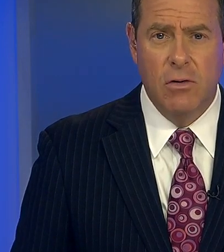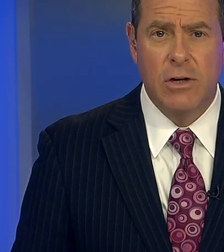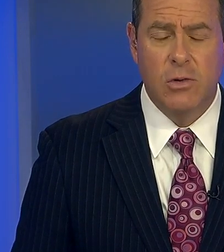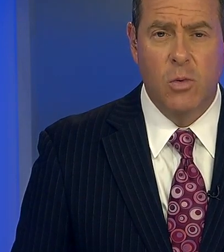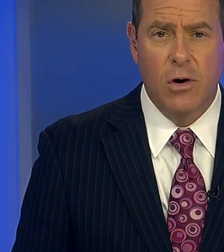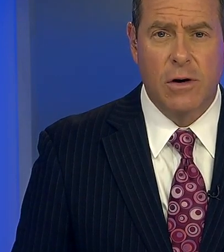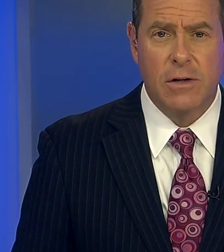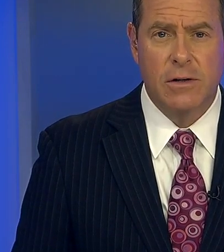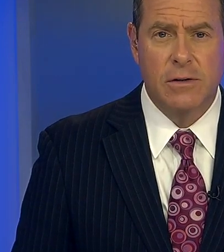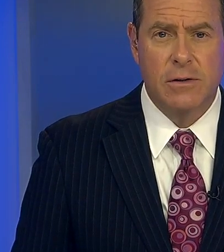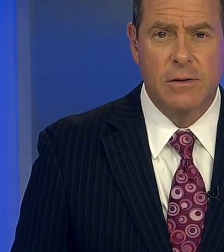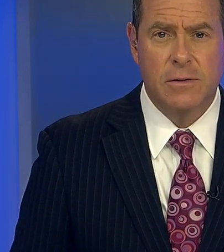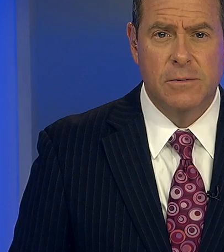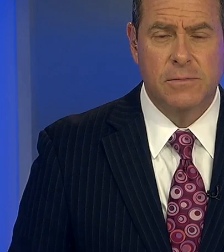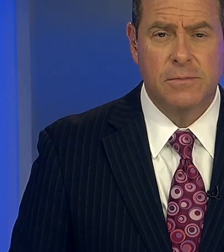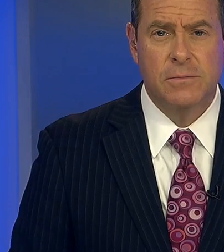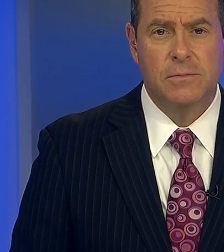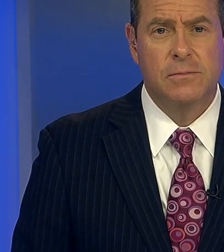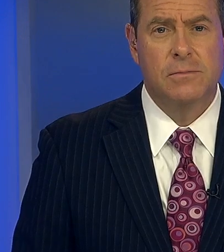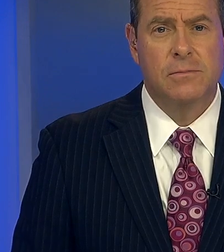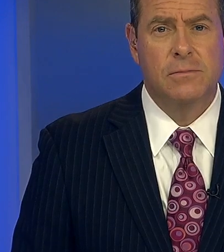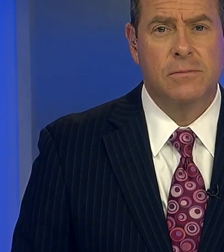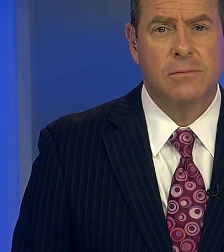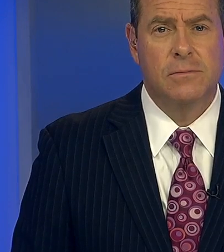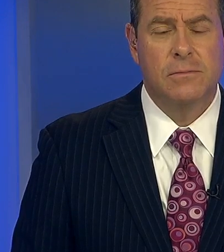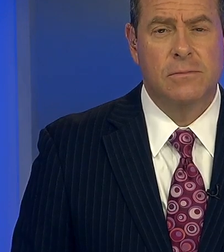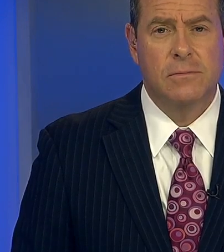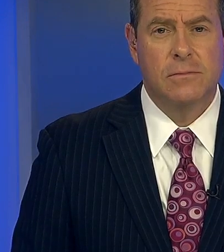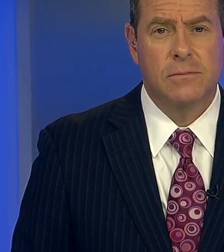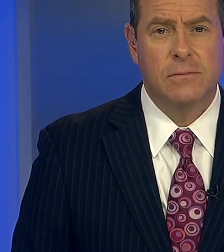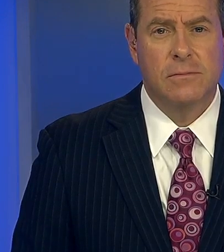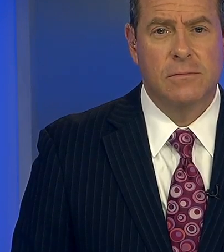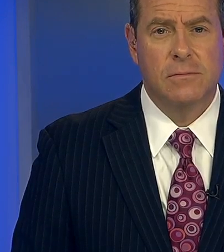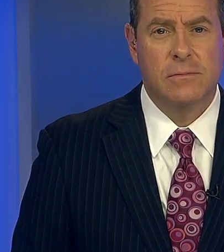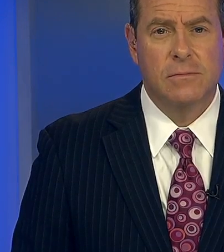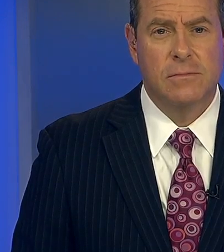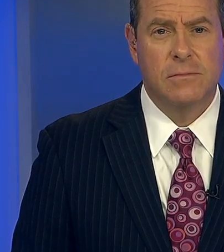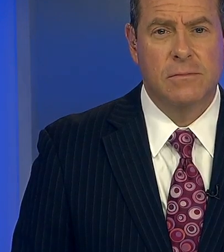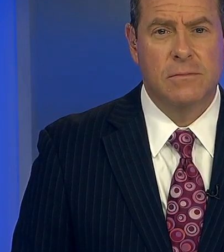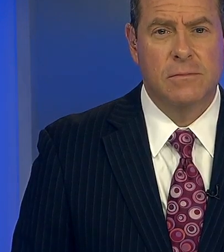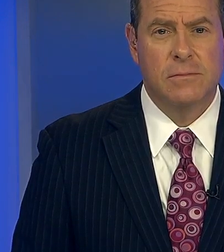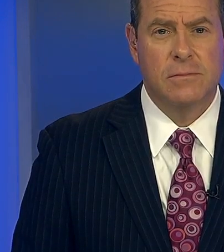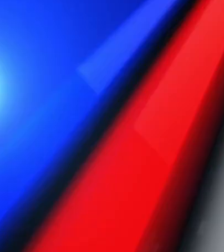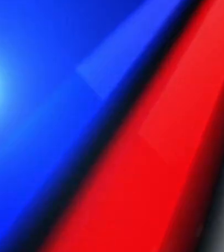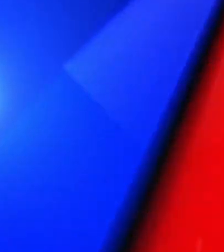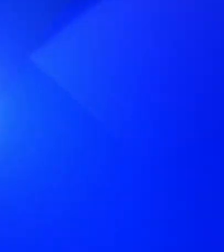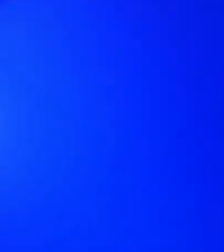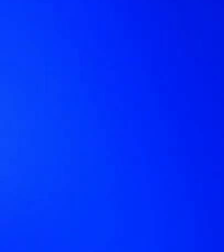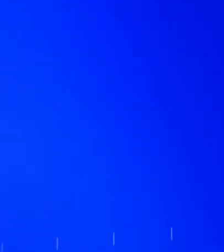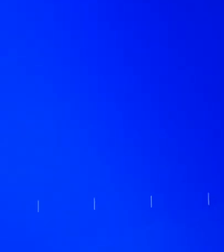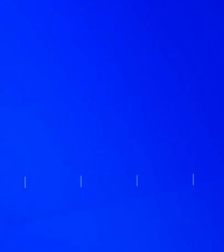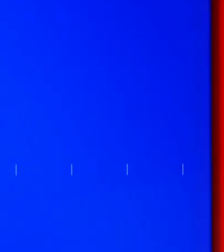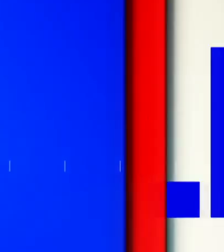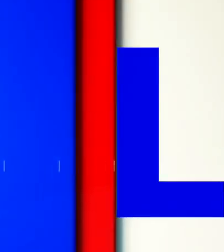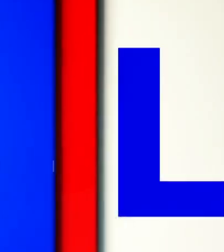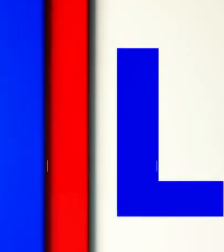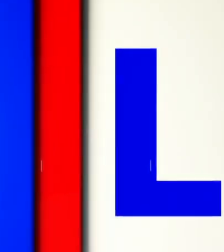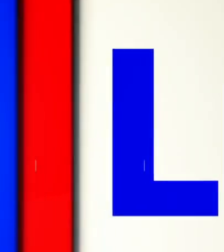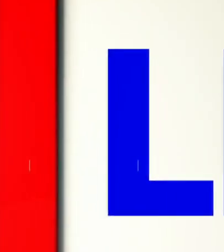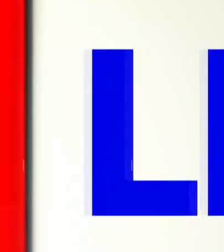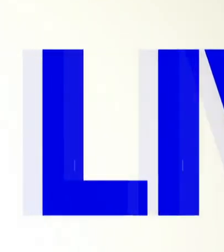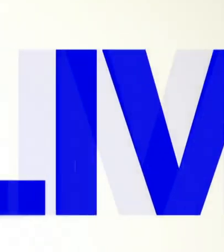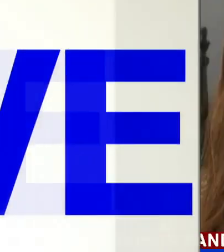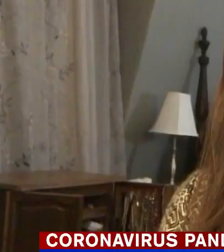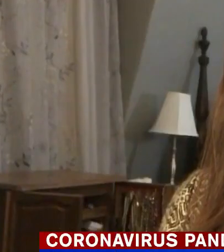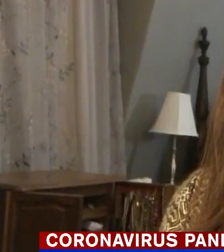is going to work. But in the meantime, hospitals across Massachusetts are gearing up with their own plans. Western Mass News reporter Sarah Gurnelli joins us live